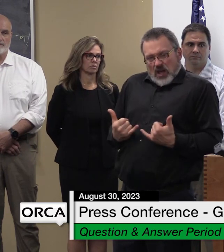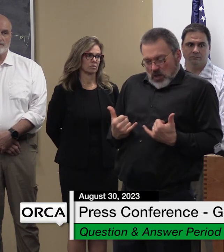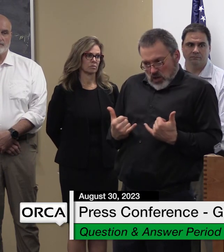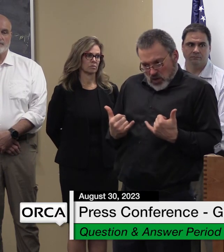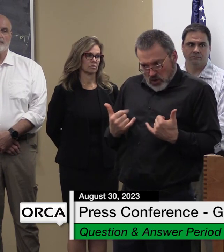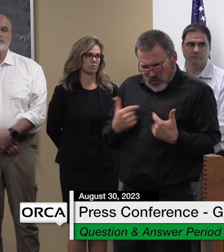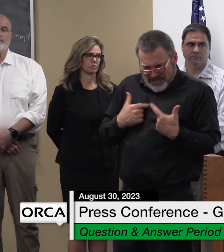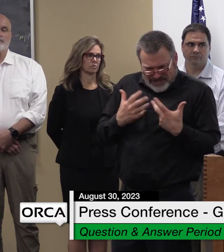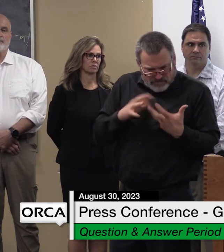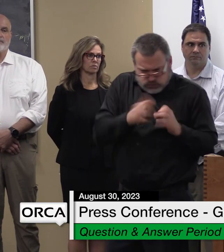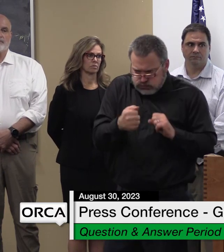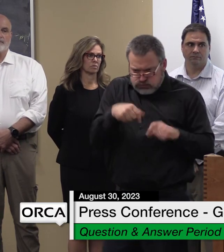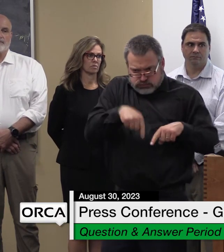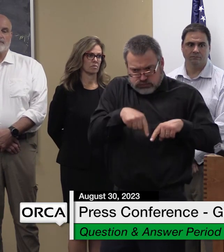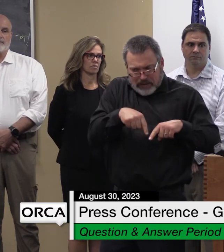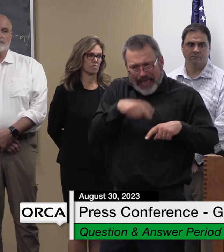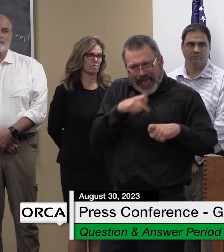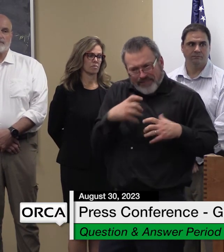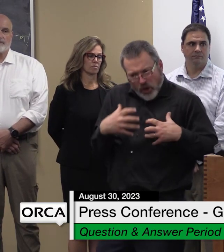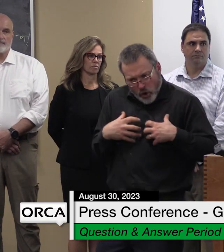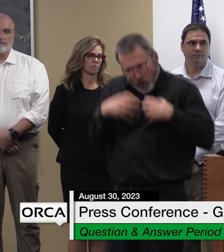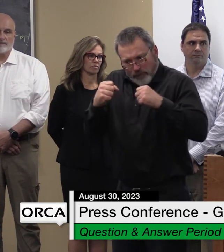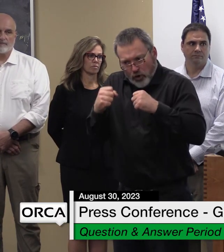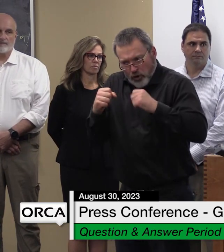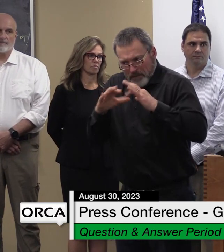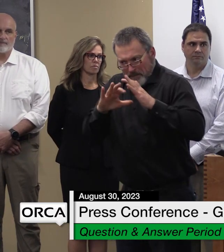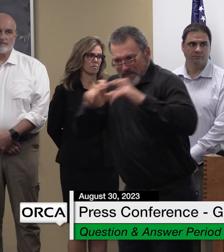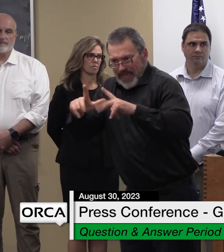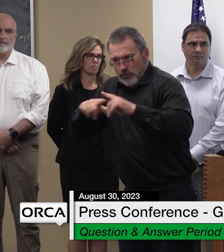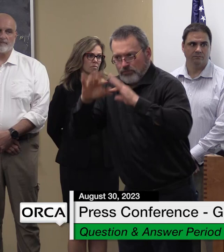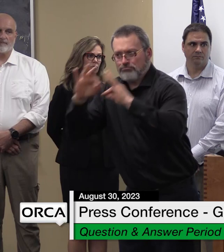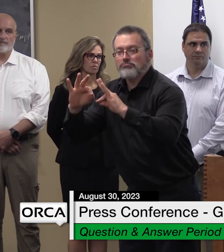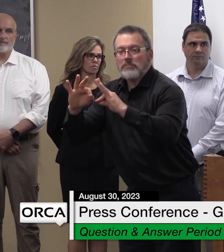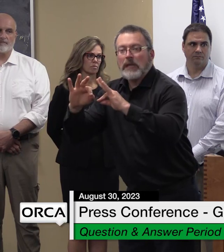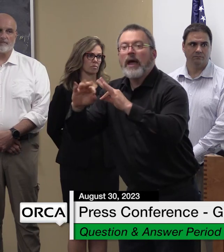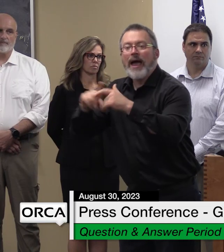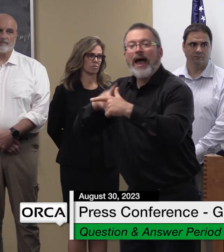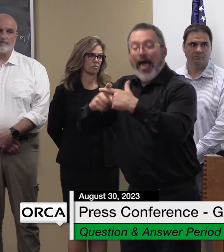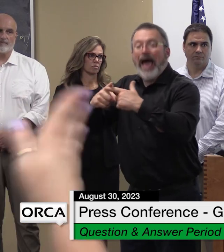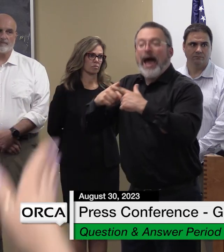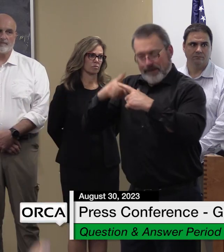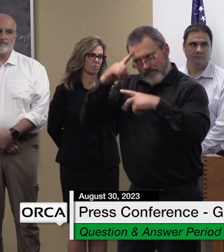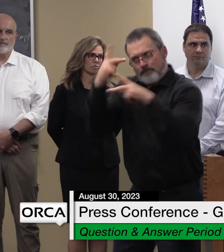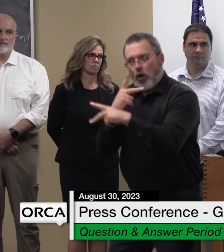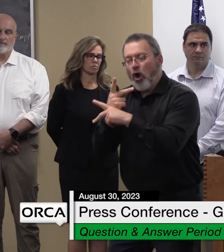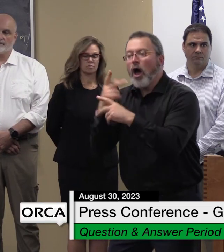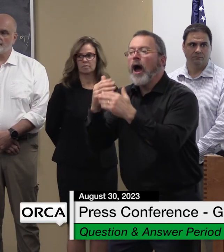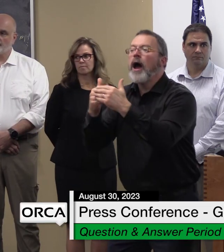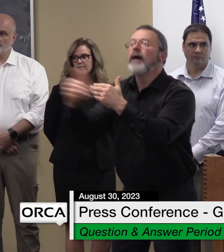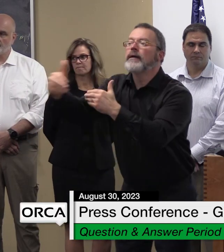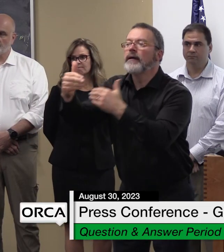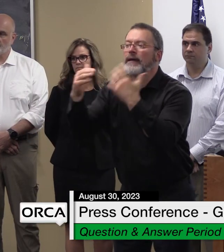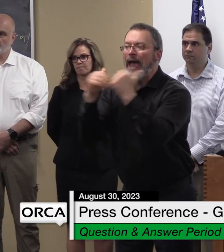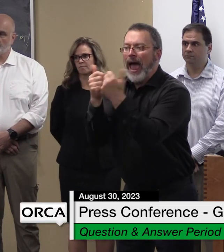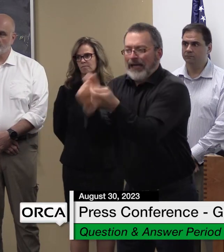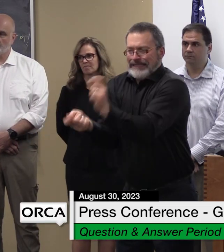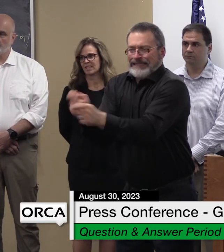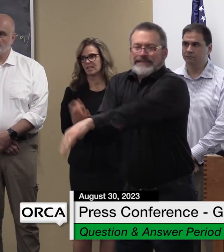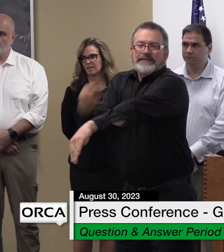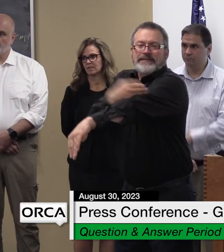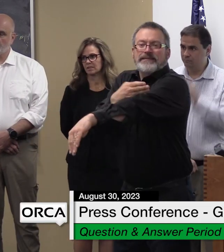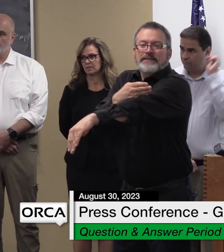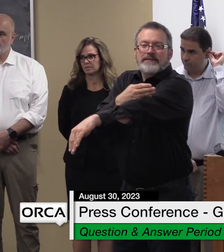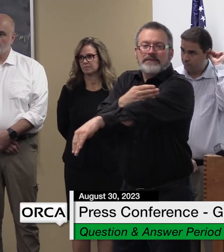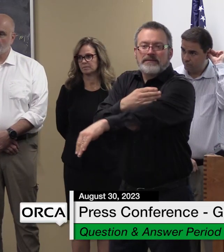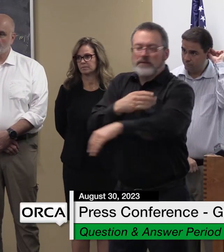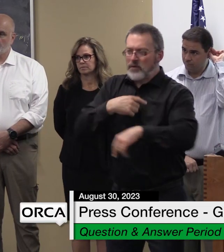the response, recovery, then mitigation. But we are contemplating all three at once at this point. How worried are